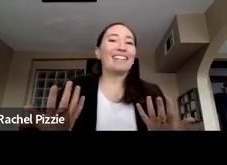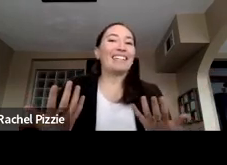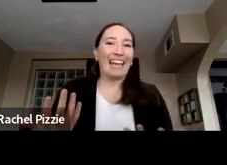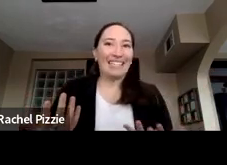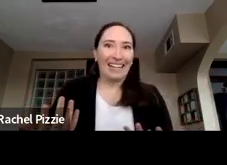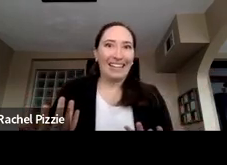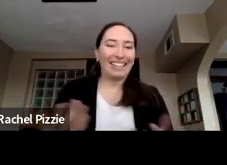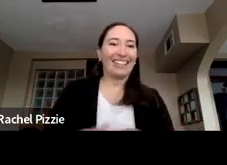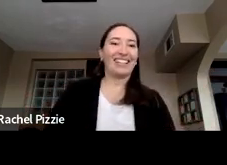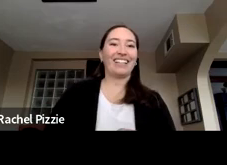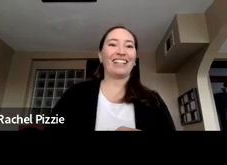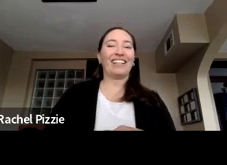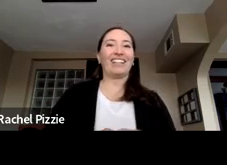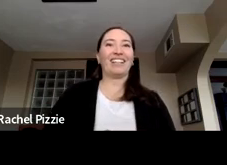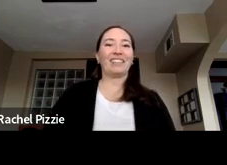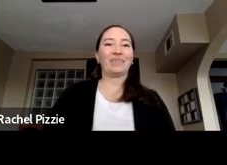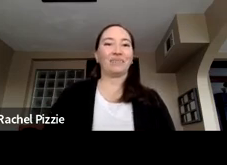not to get data?